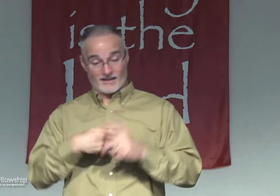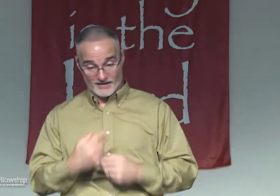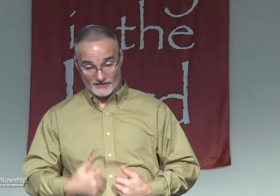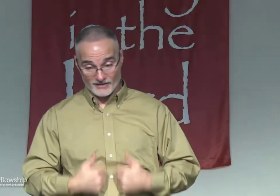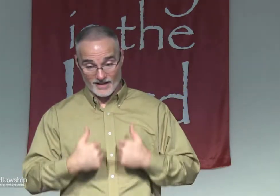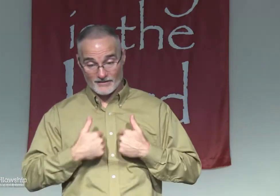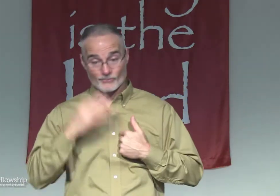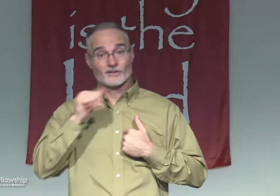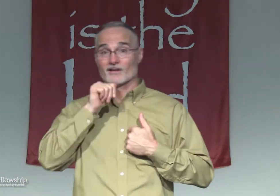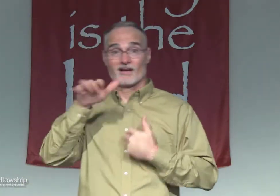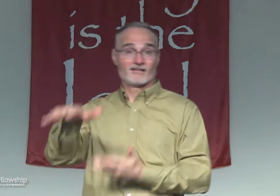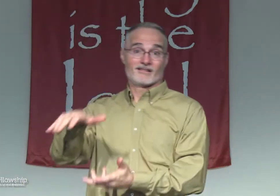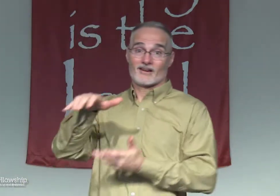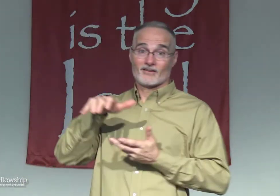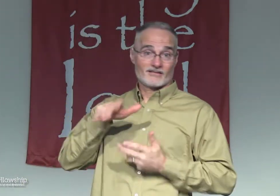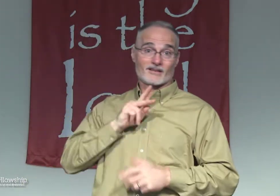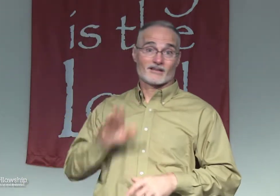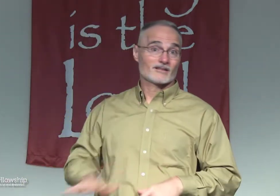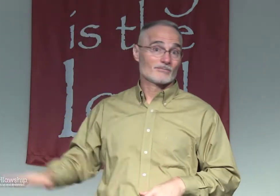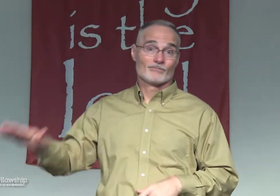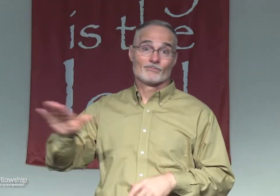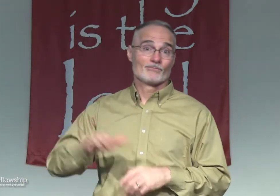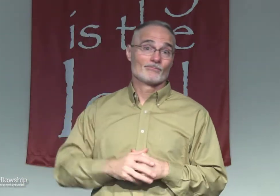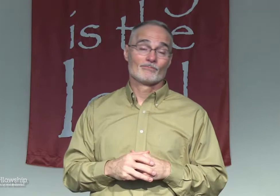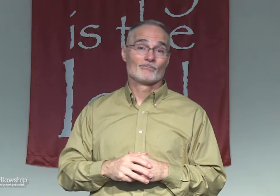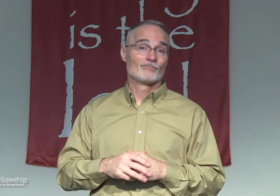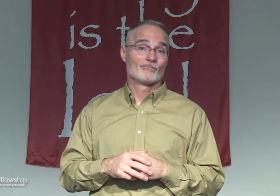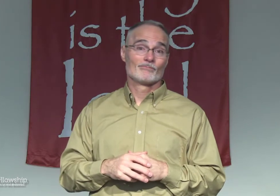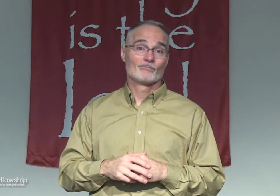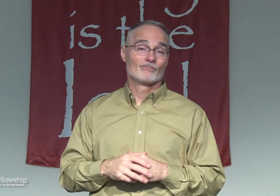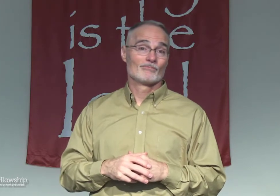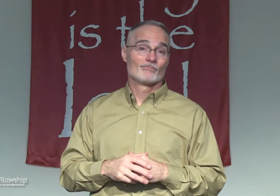Anyone living that sort of life will not inherit the kingdom.